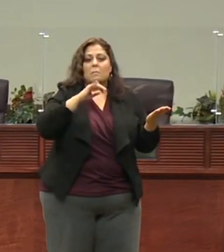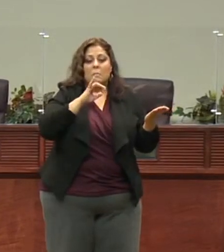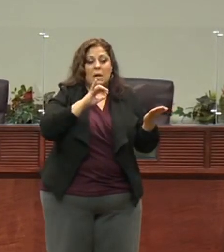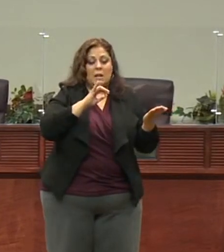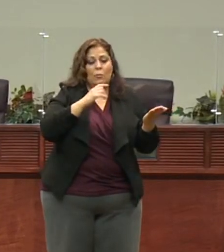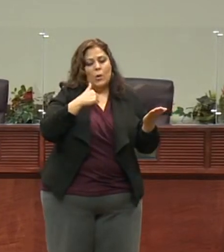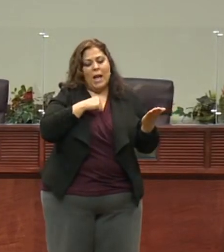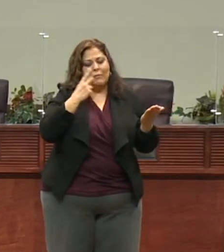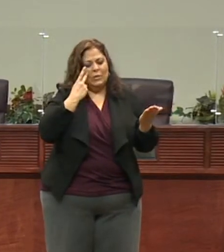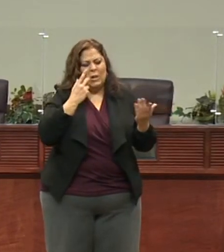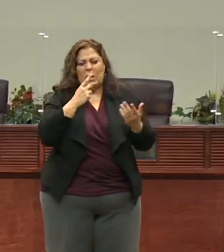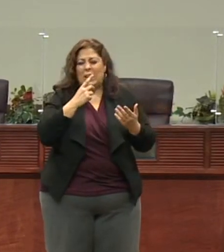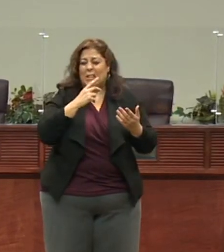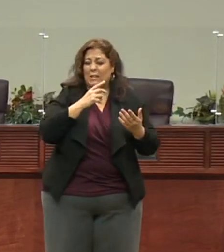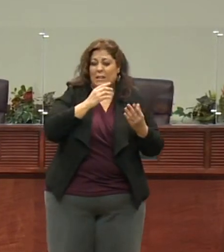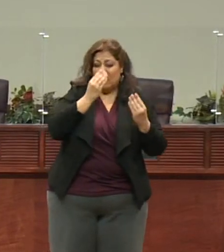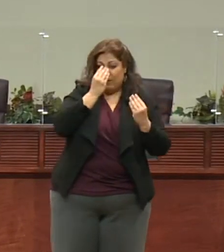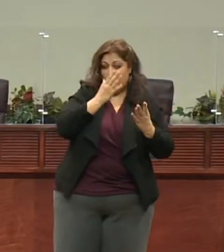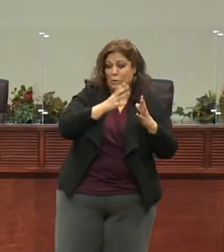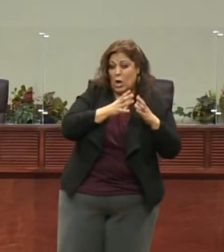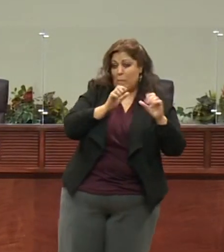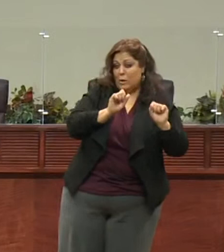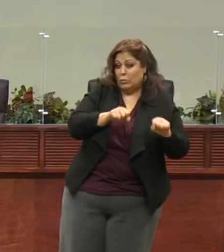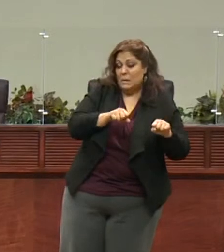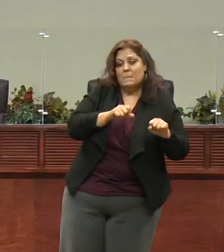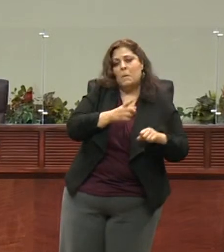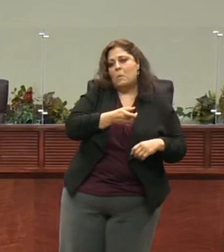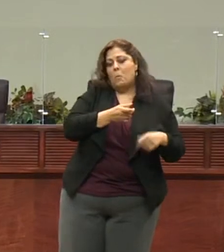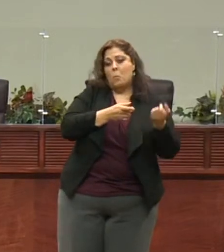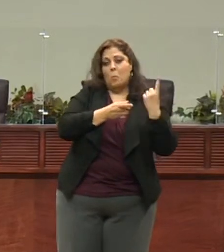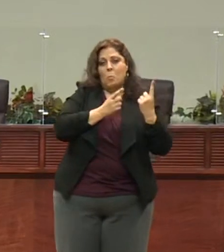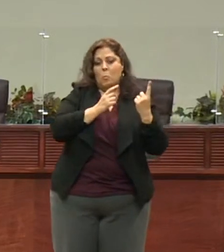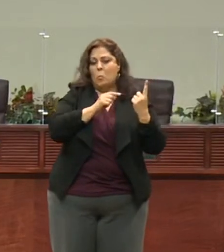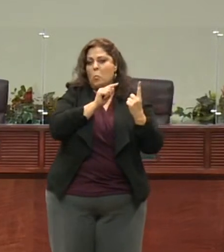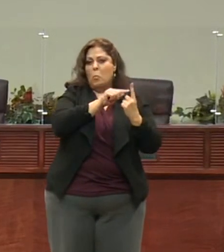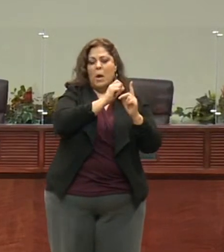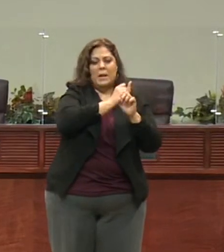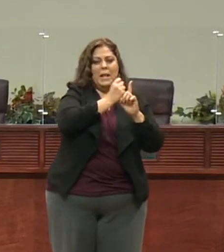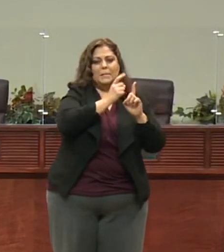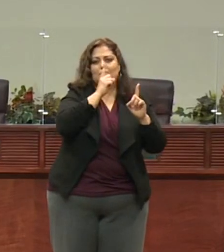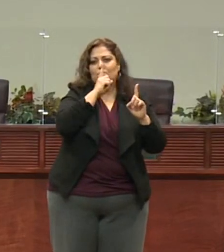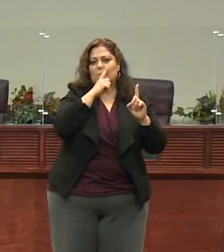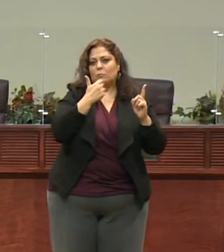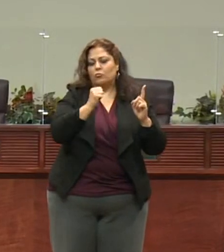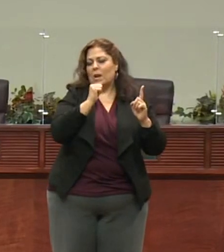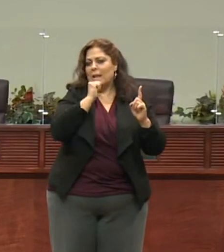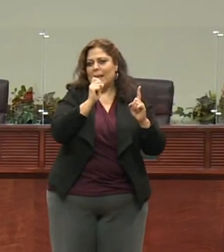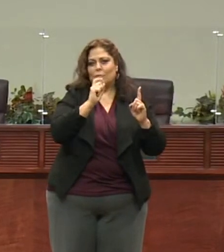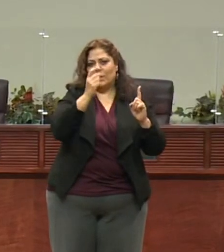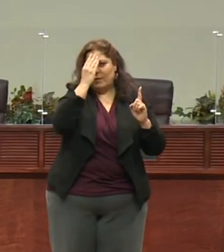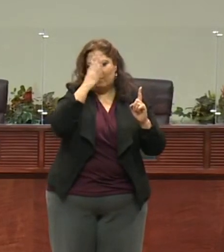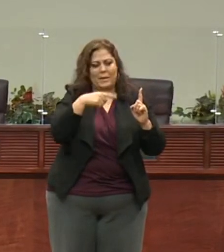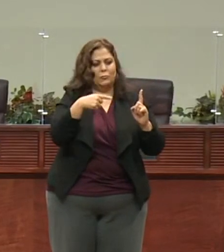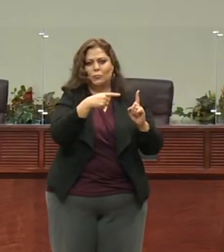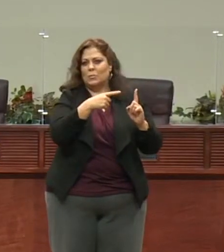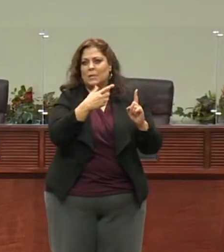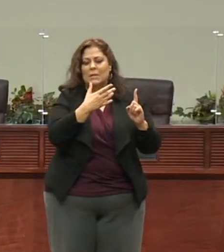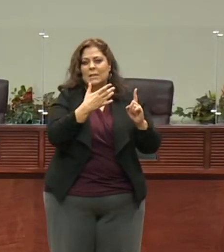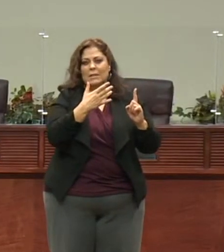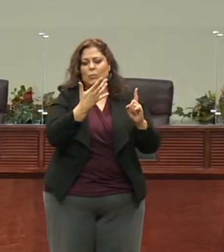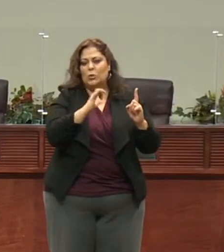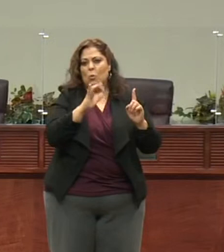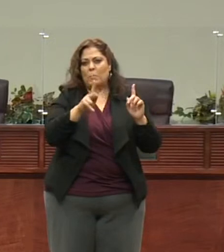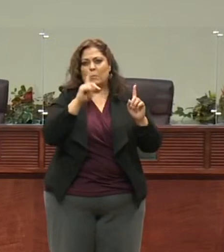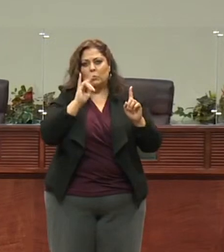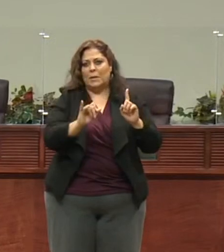give. Normally, when it's one single case, we try not to give too much information as the person could be identified, and